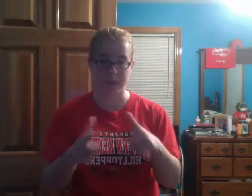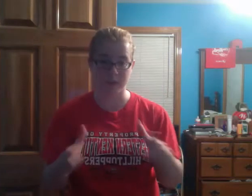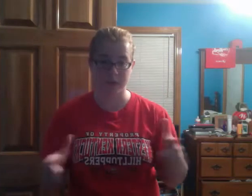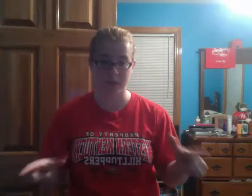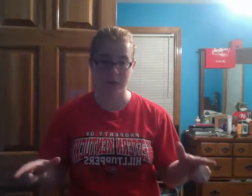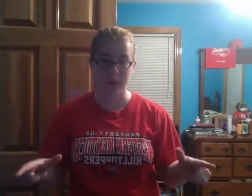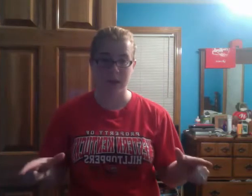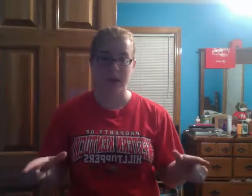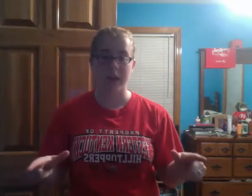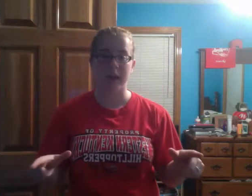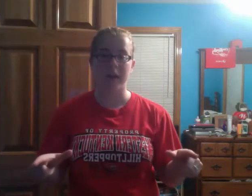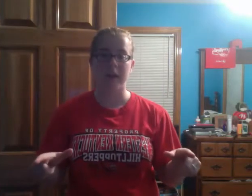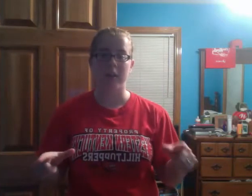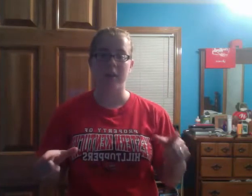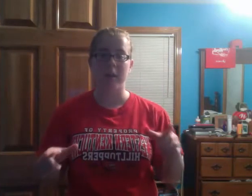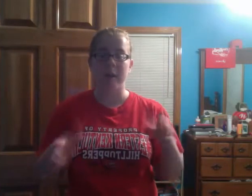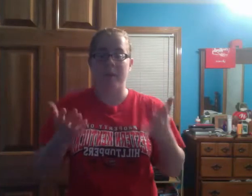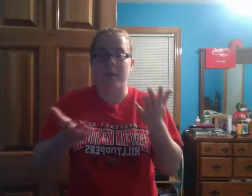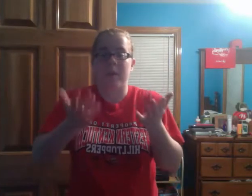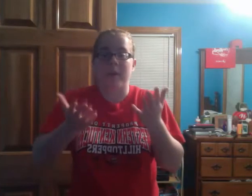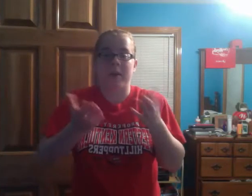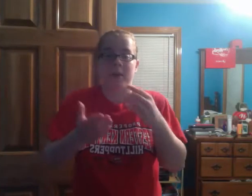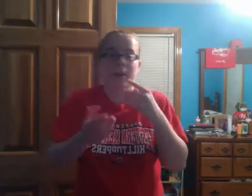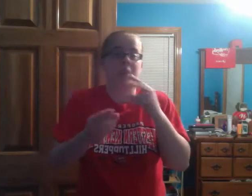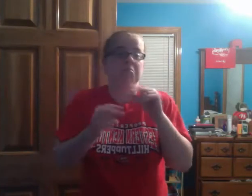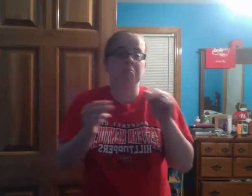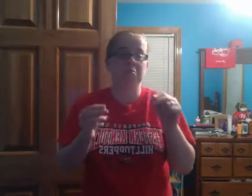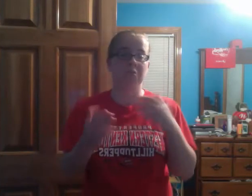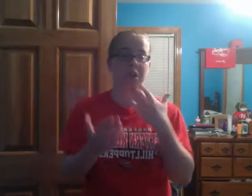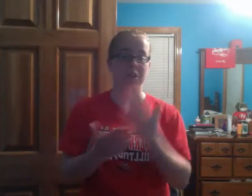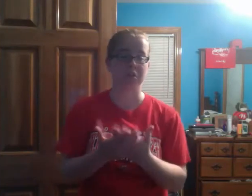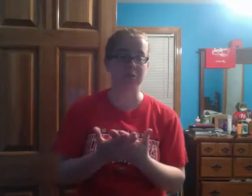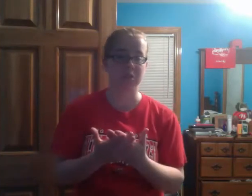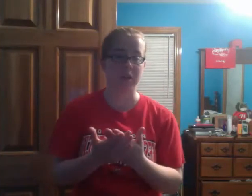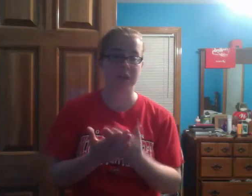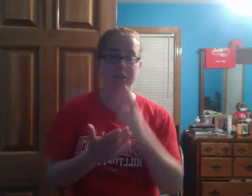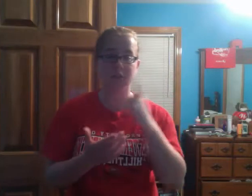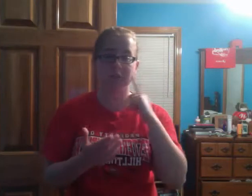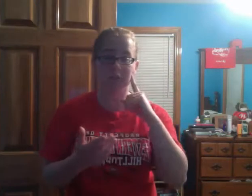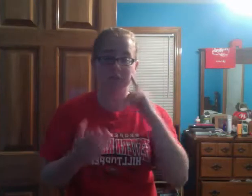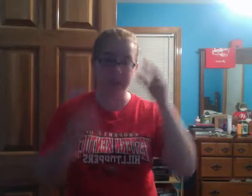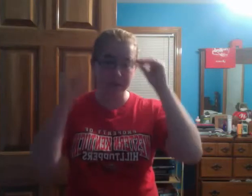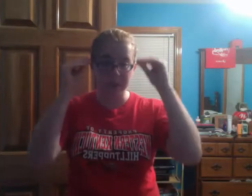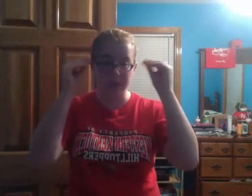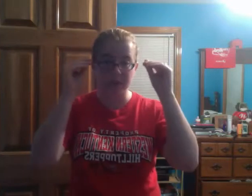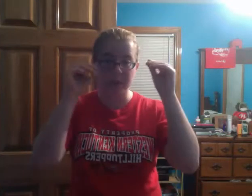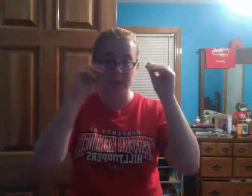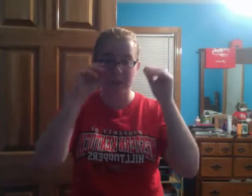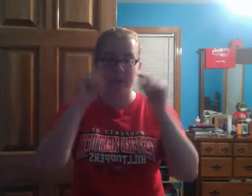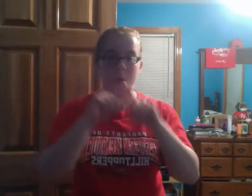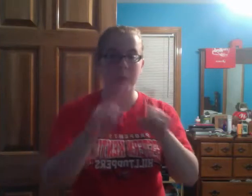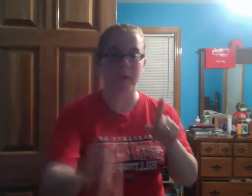language. I mean, maybe not as good as a deaf teacher, but